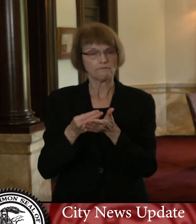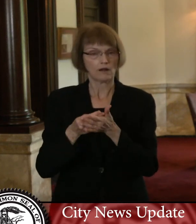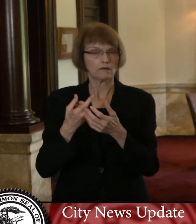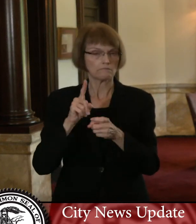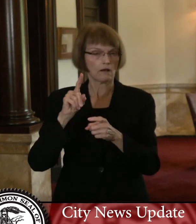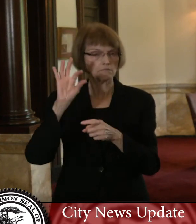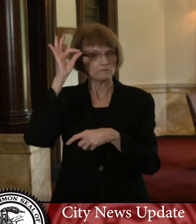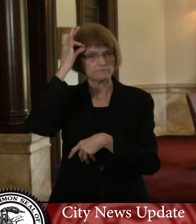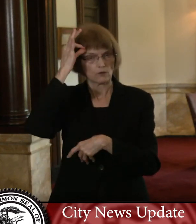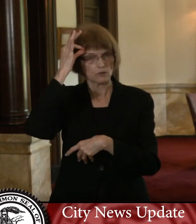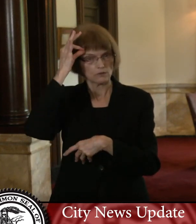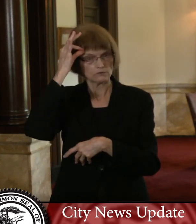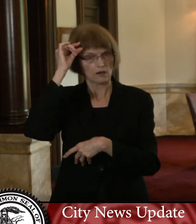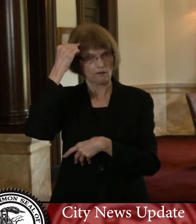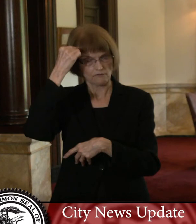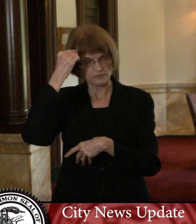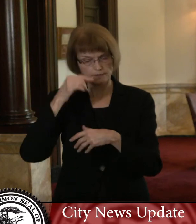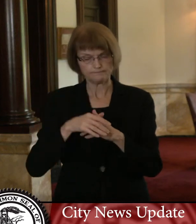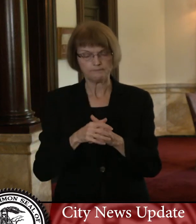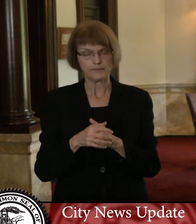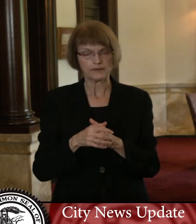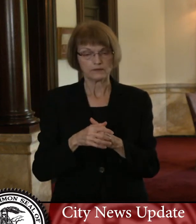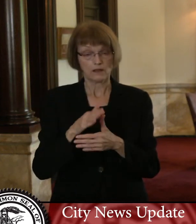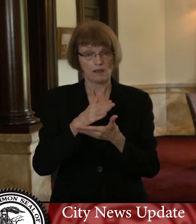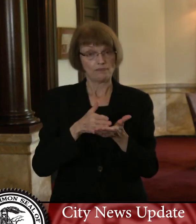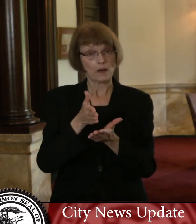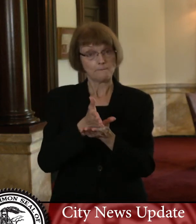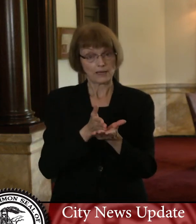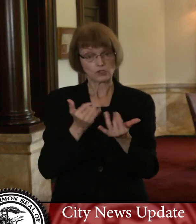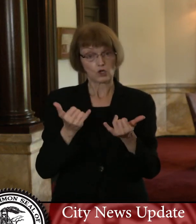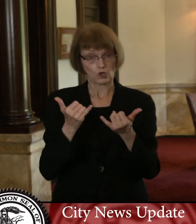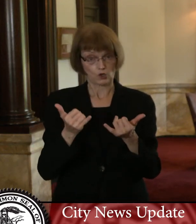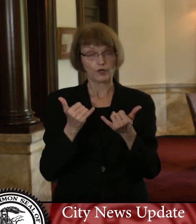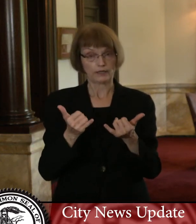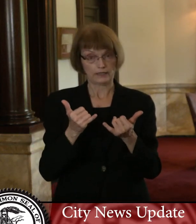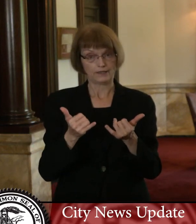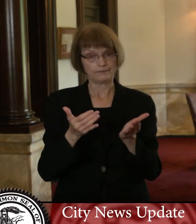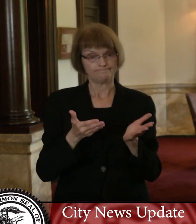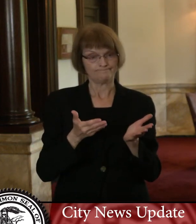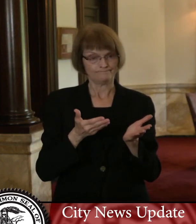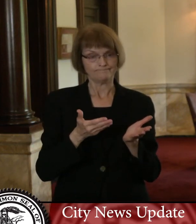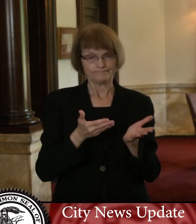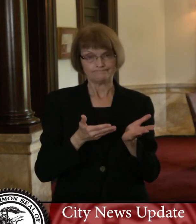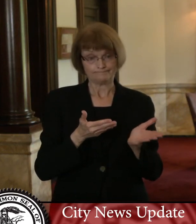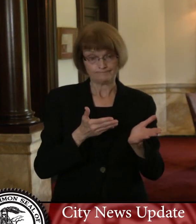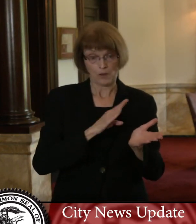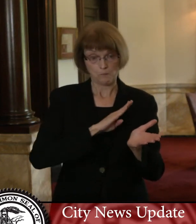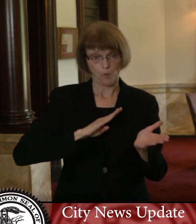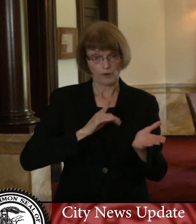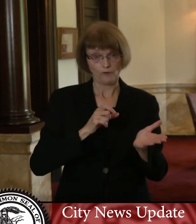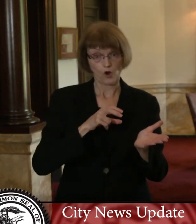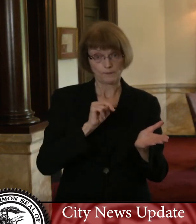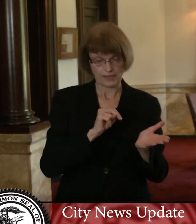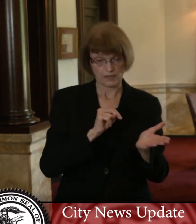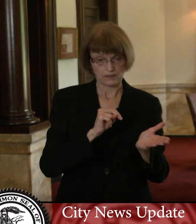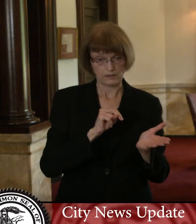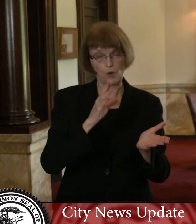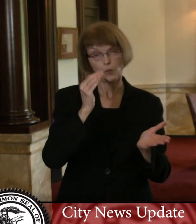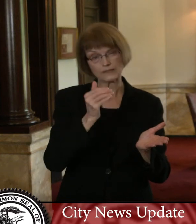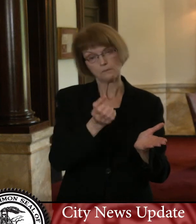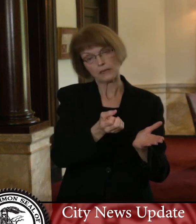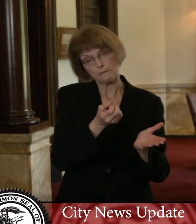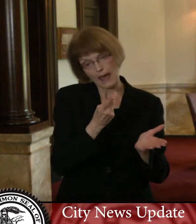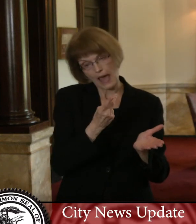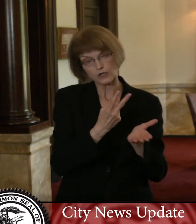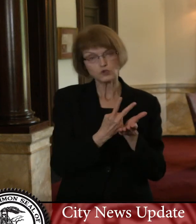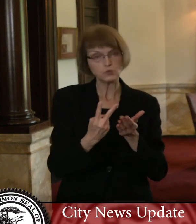federal government? So the budget is currently making its way through the Board of Aldermen, and we expect to receive that back maybe